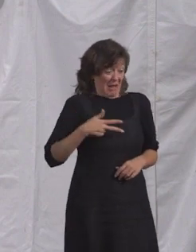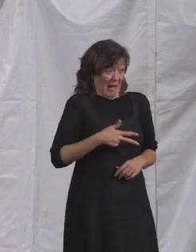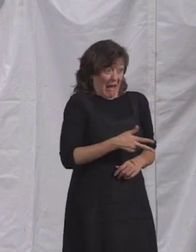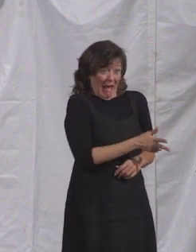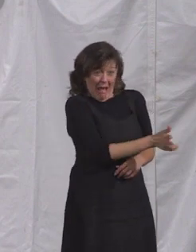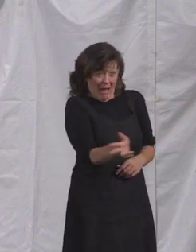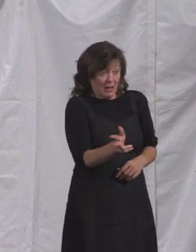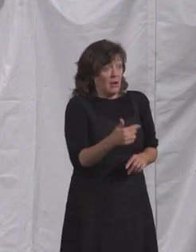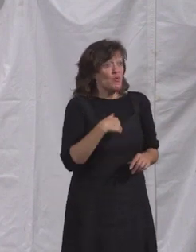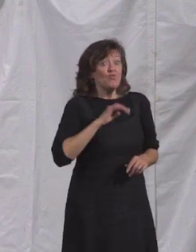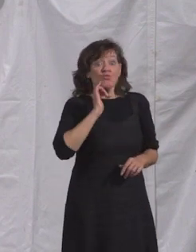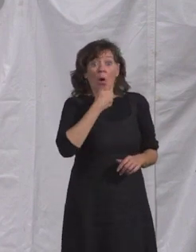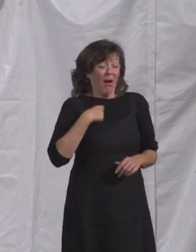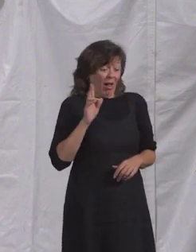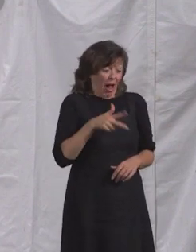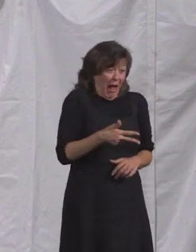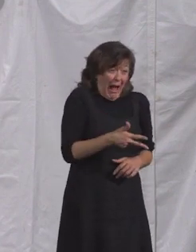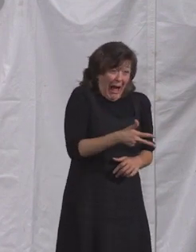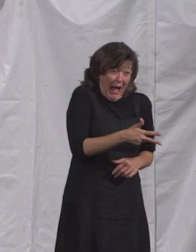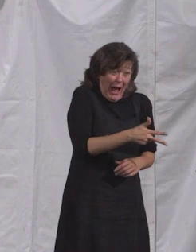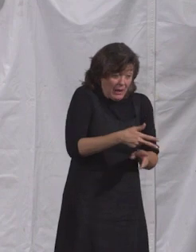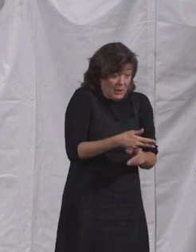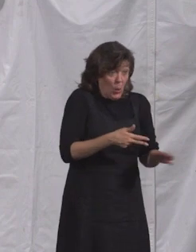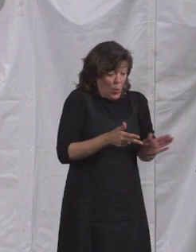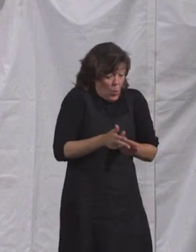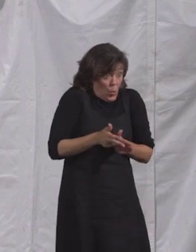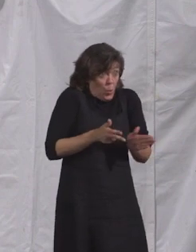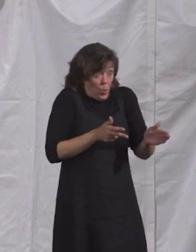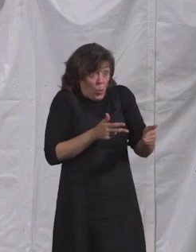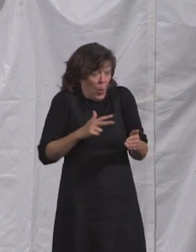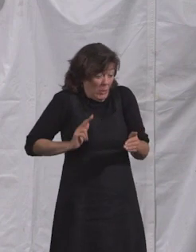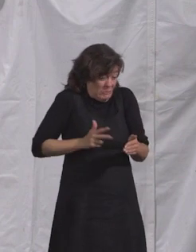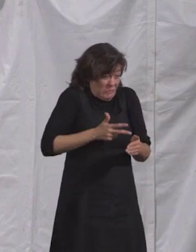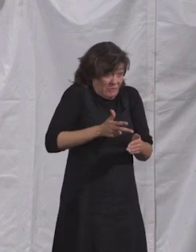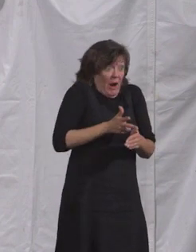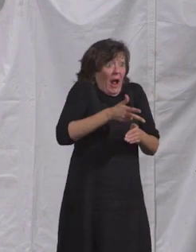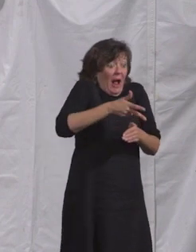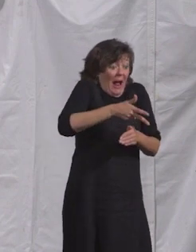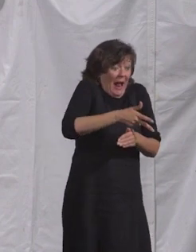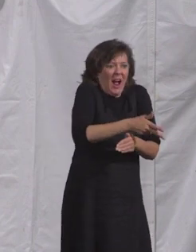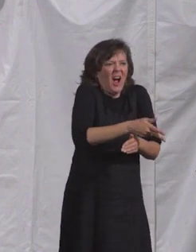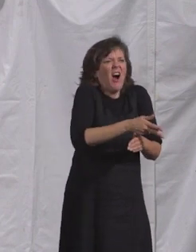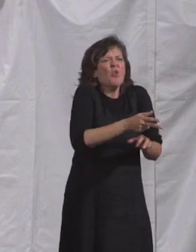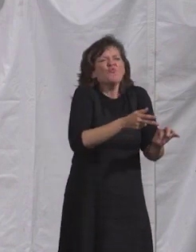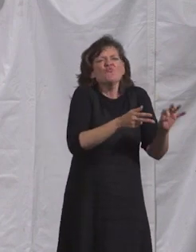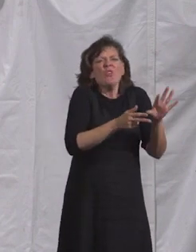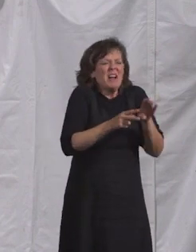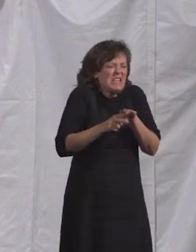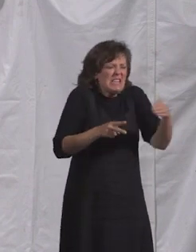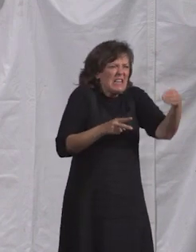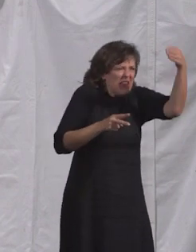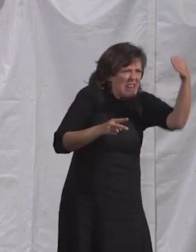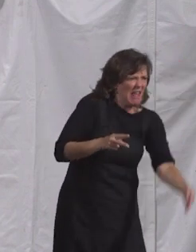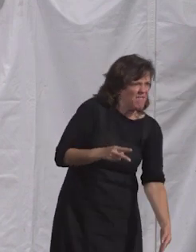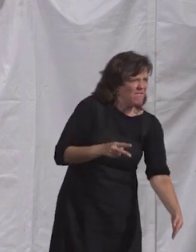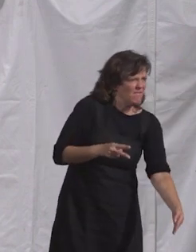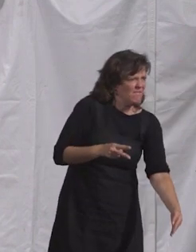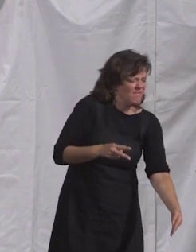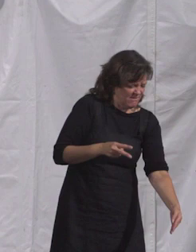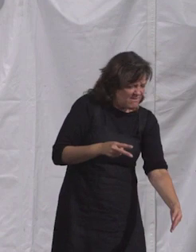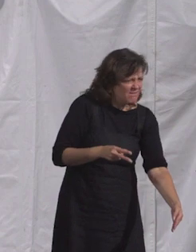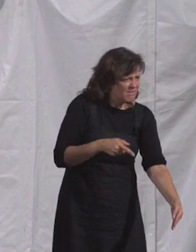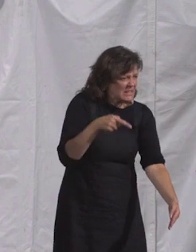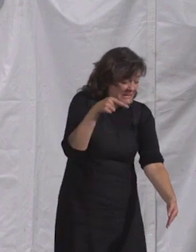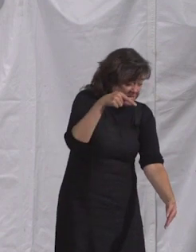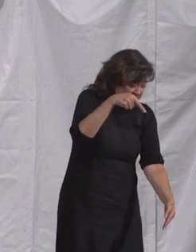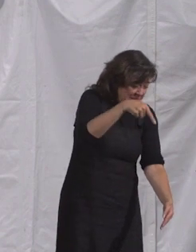14,000-foot cliff. And at the bottom of that cliff, there was a pool of inky black liquid. And our parents told us